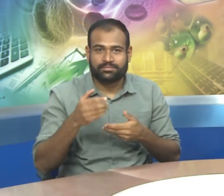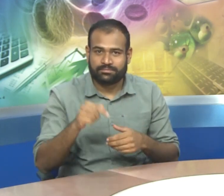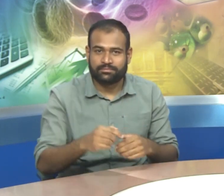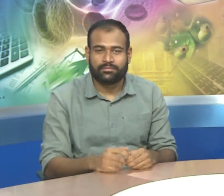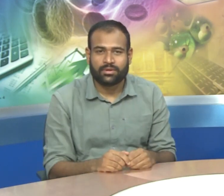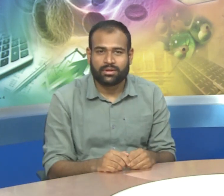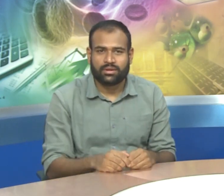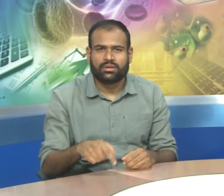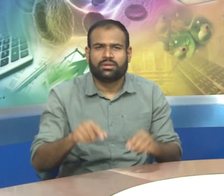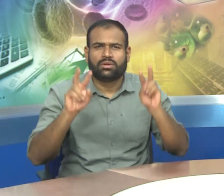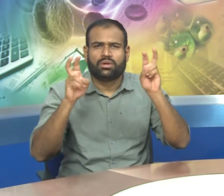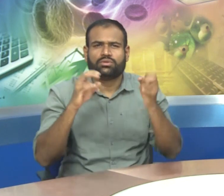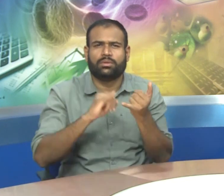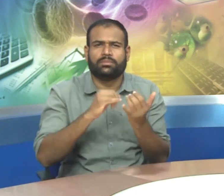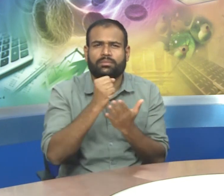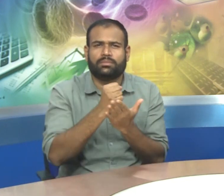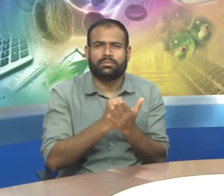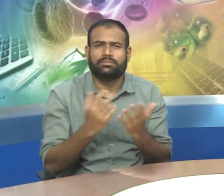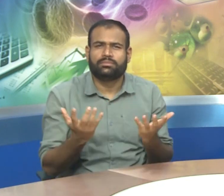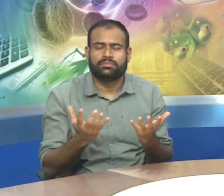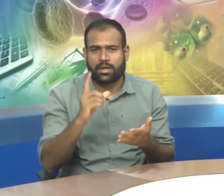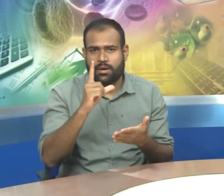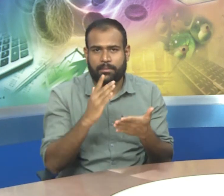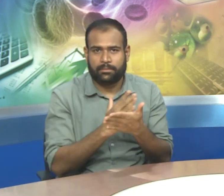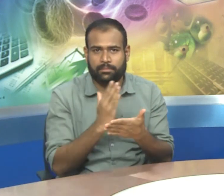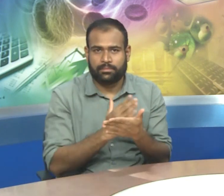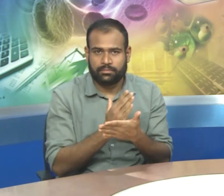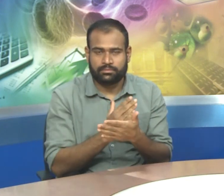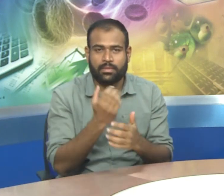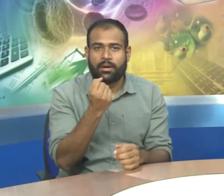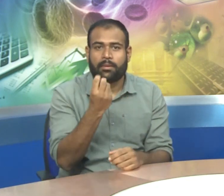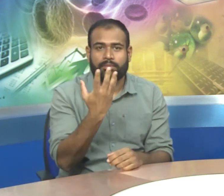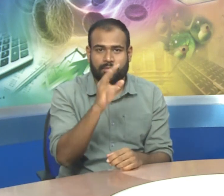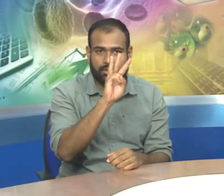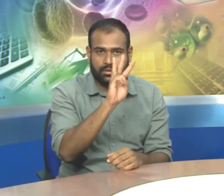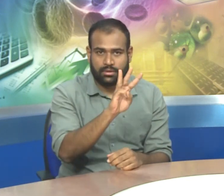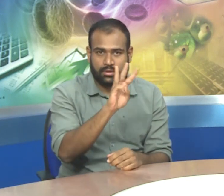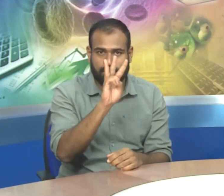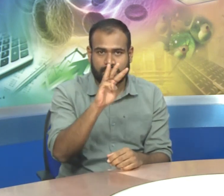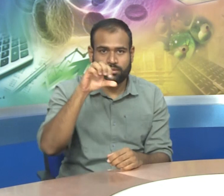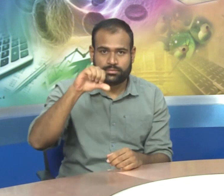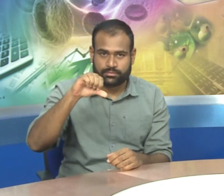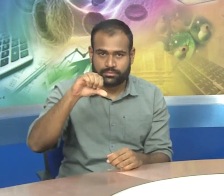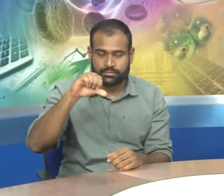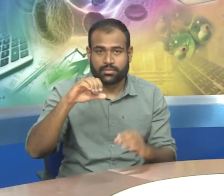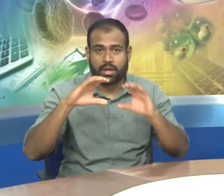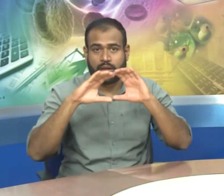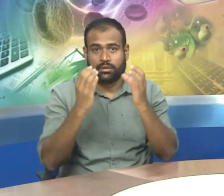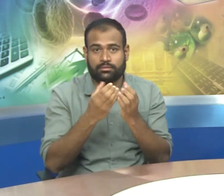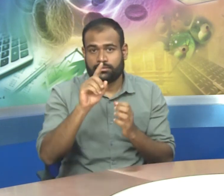NIOS welcomes you in this educational video of Library and Information Science.